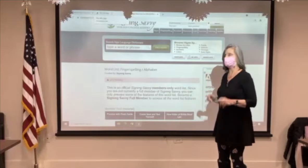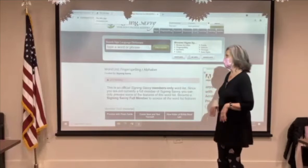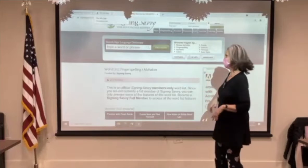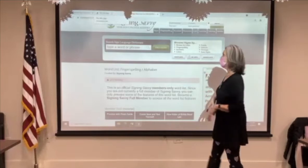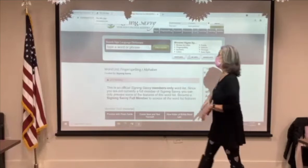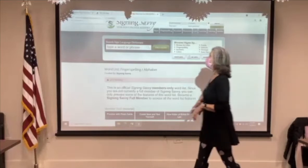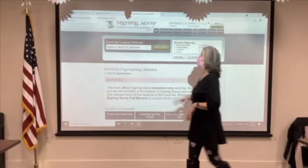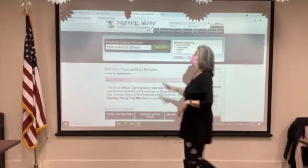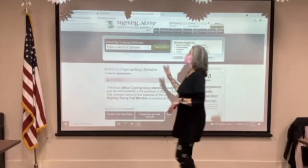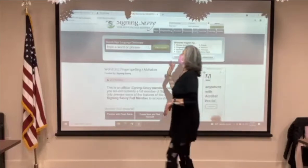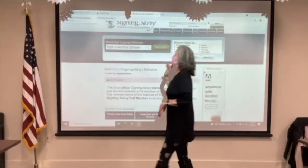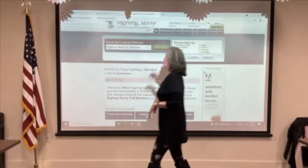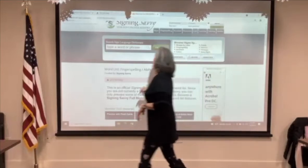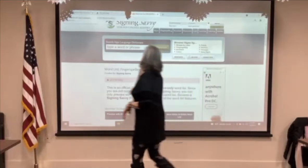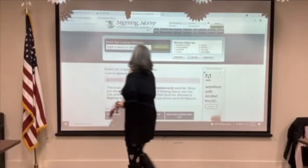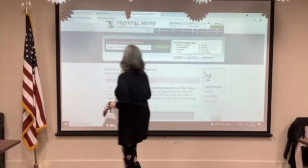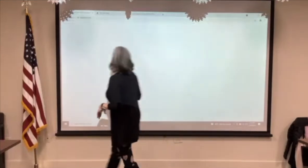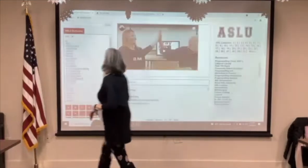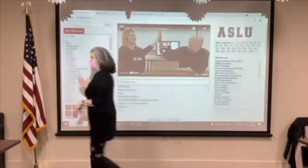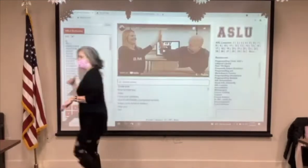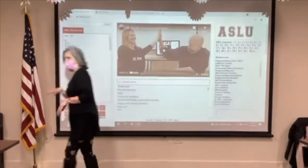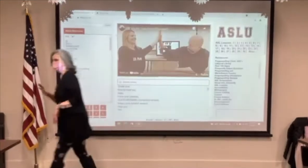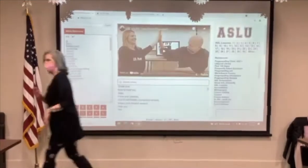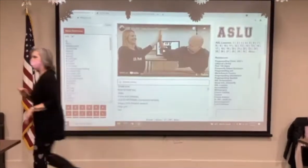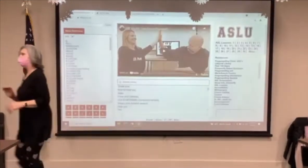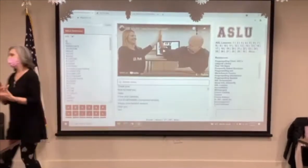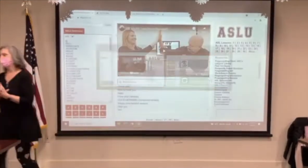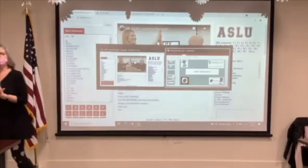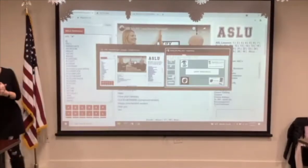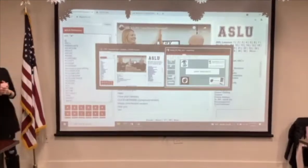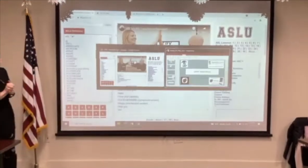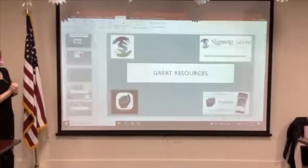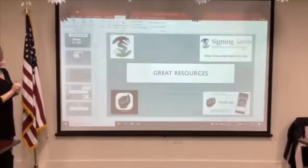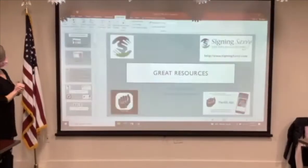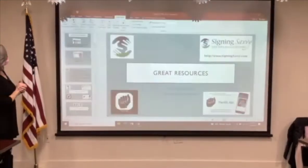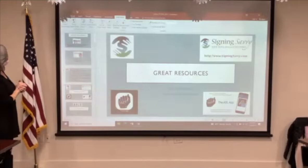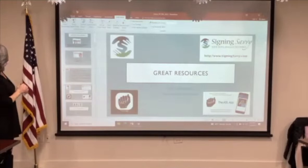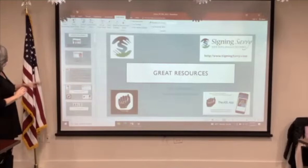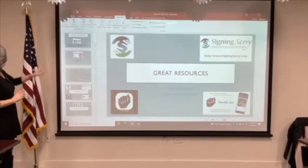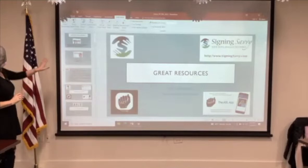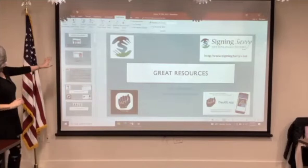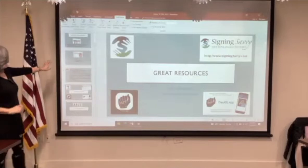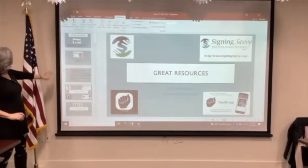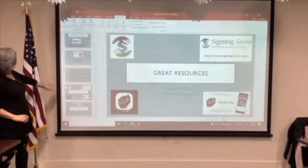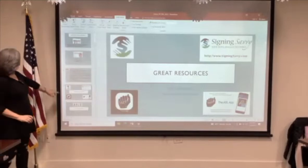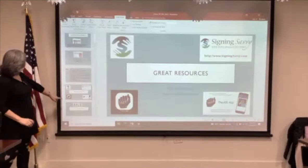sign language. But the next slide, when we go back to my PowerPoint, thank you so much, Jessica. So now we're going to go back